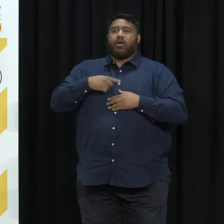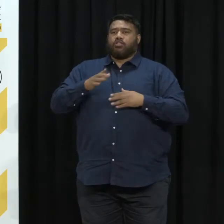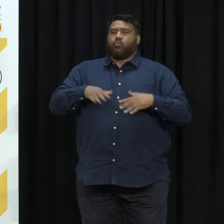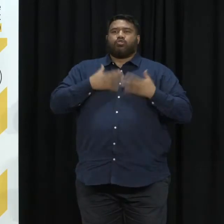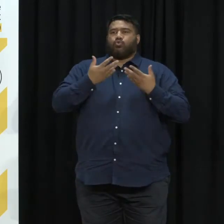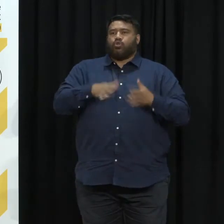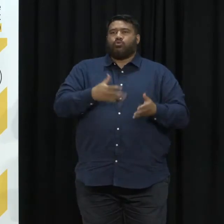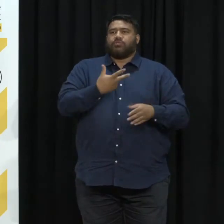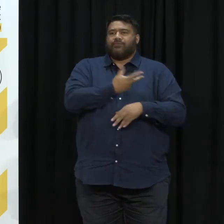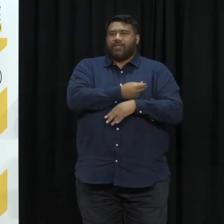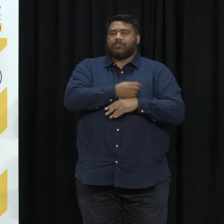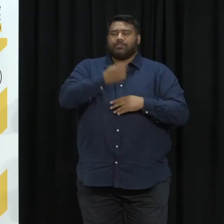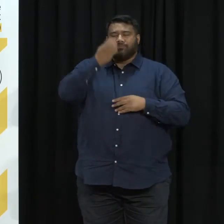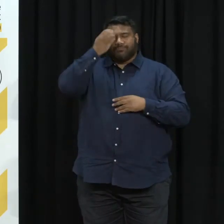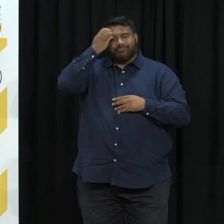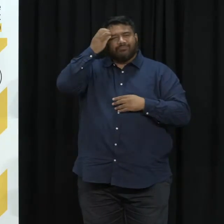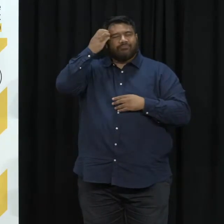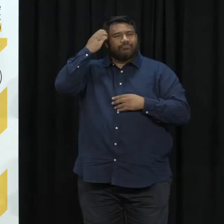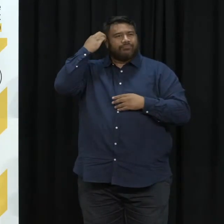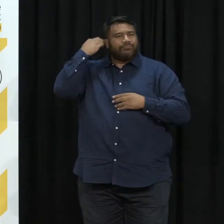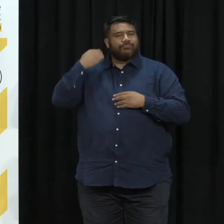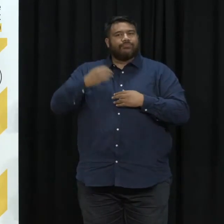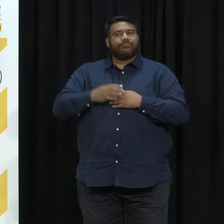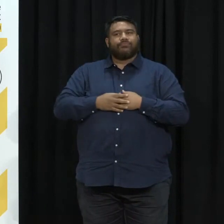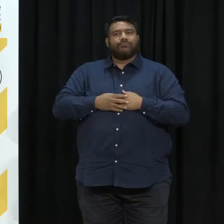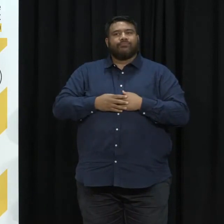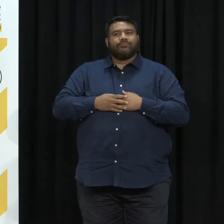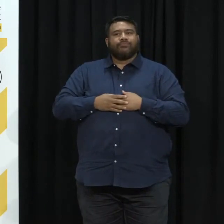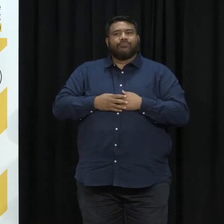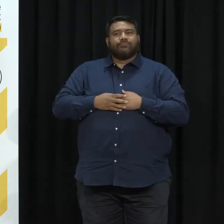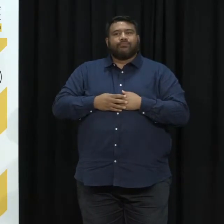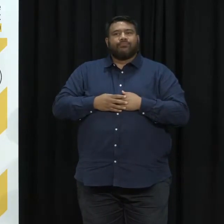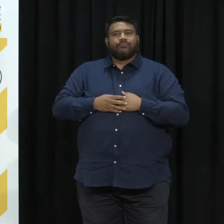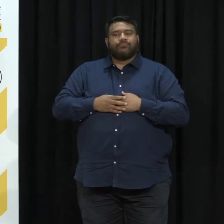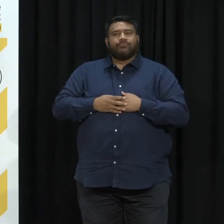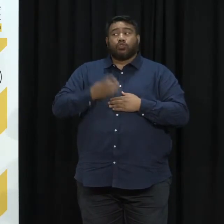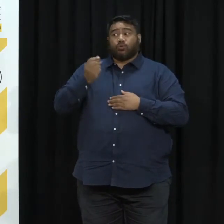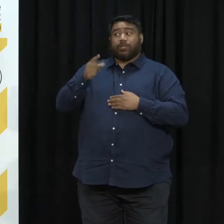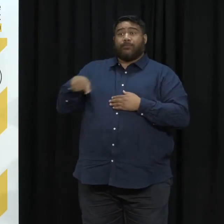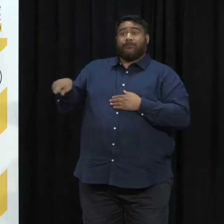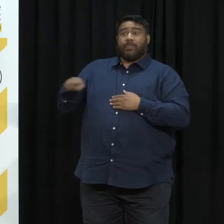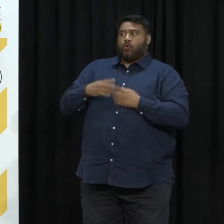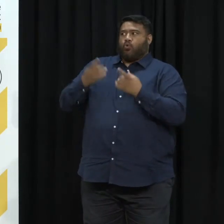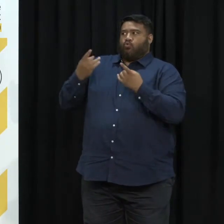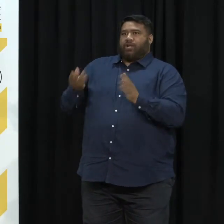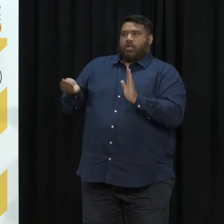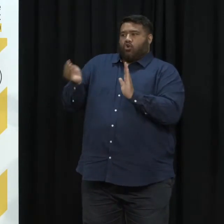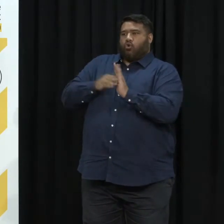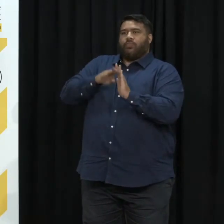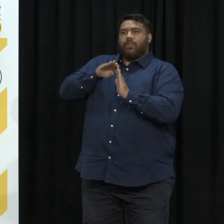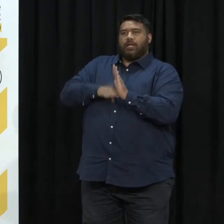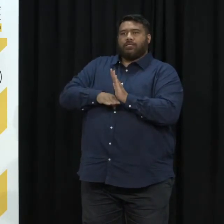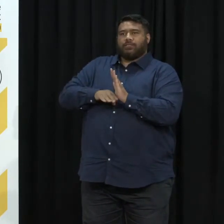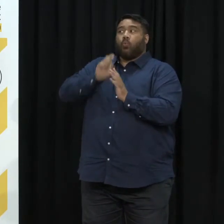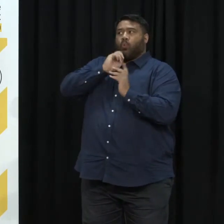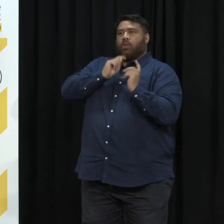cold storage. So some of that group are already part of our vaccination program as part of that